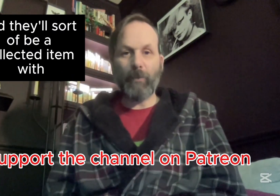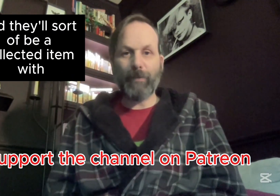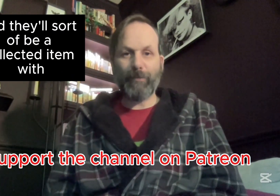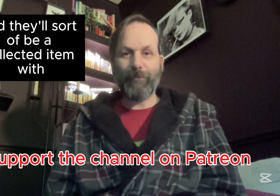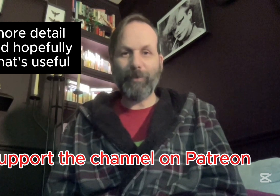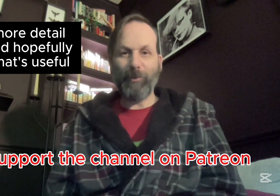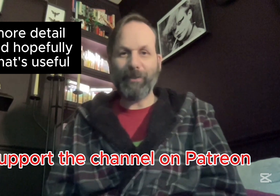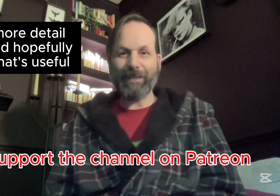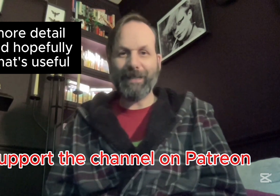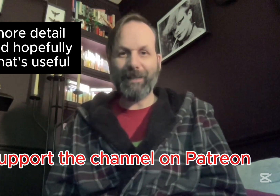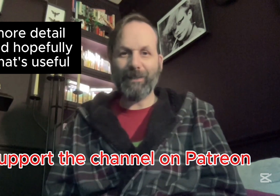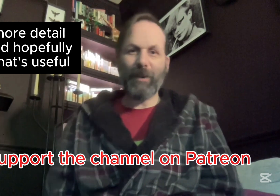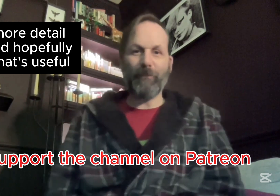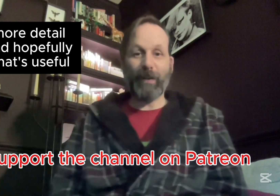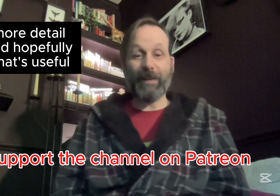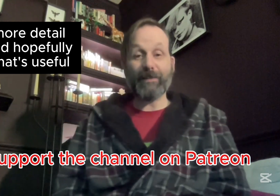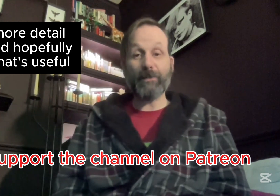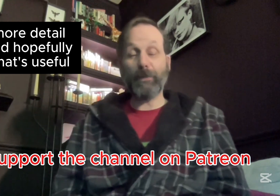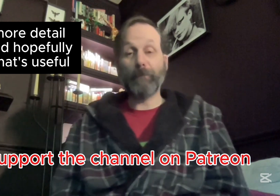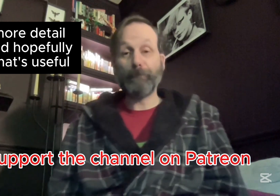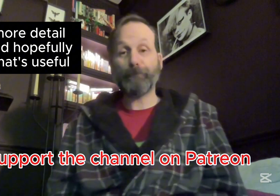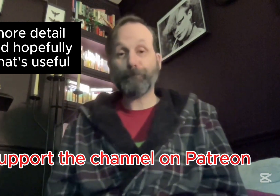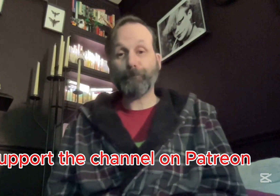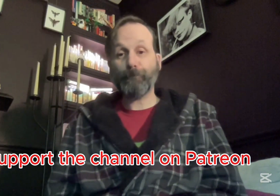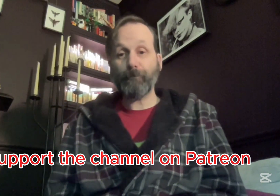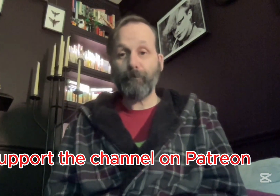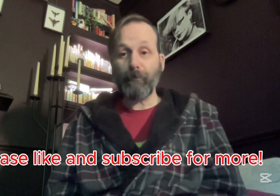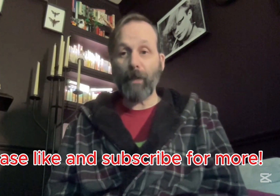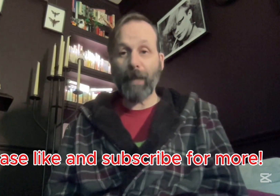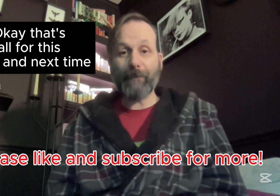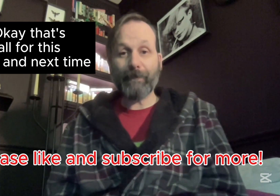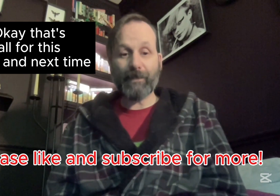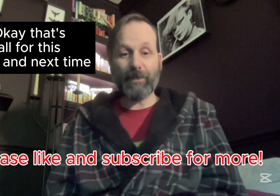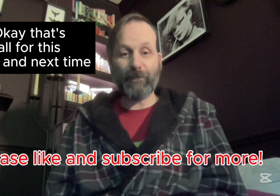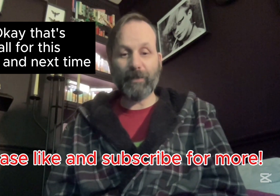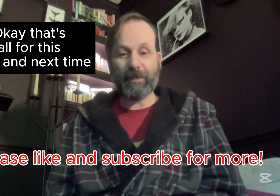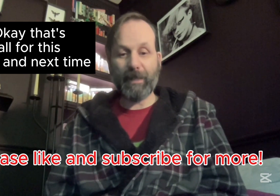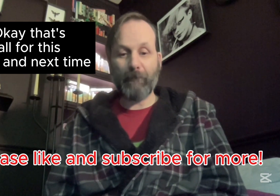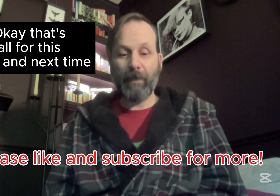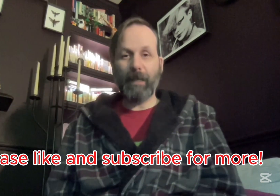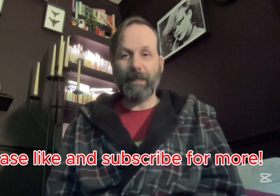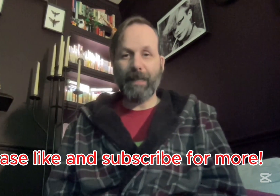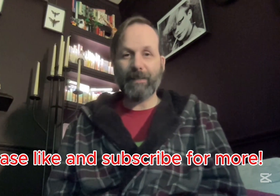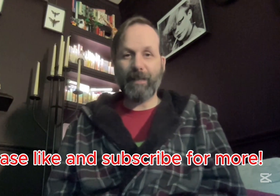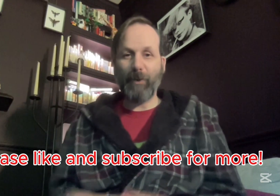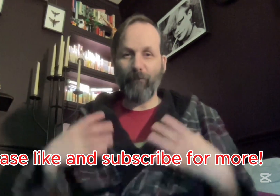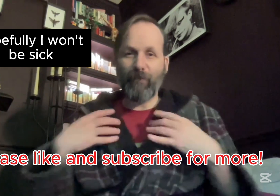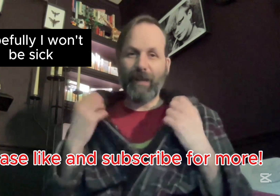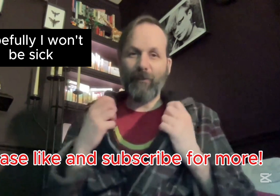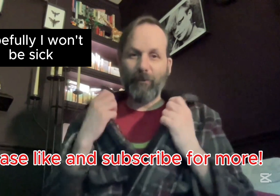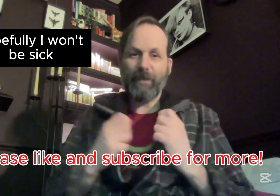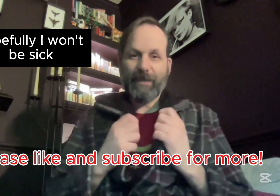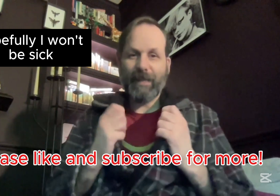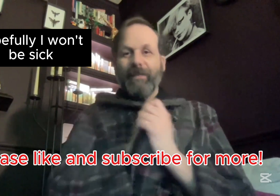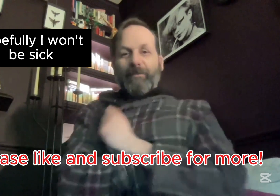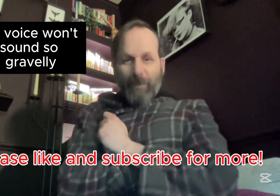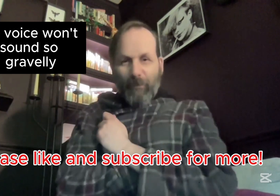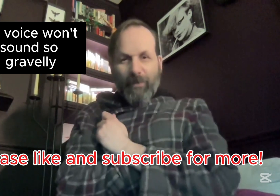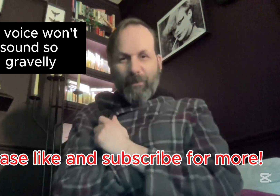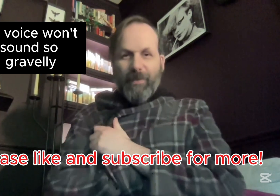with more detail. And hopefully that's useful. Okay, that's all for this time. And next time, hopefully I won't be sick. My voice won't